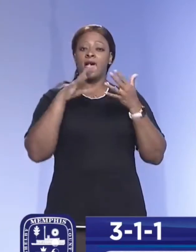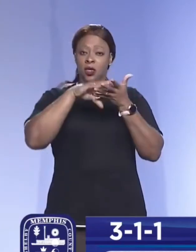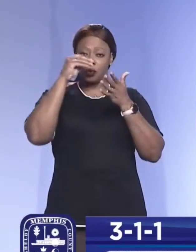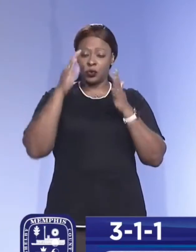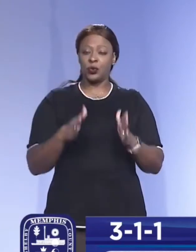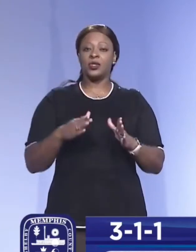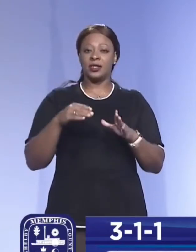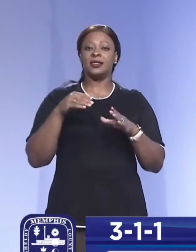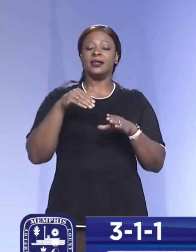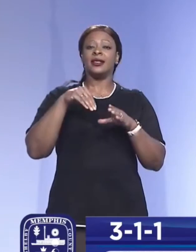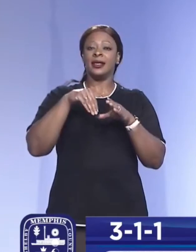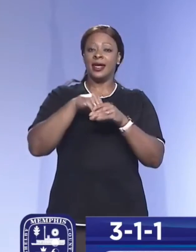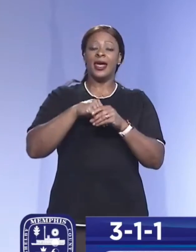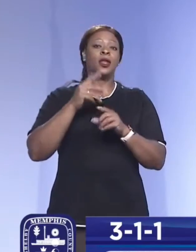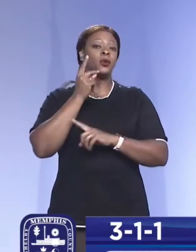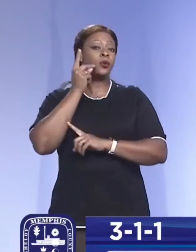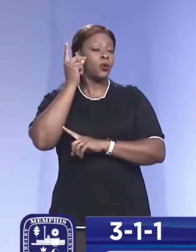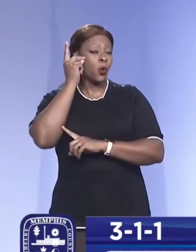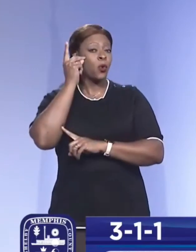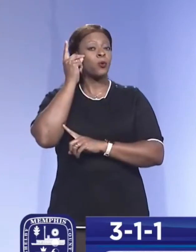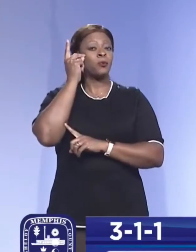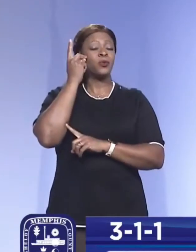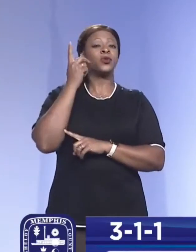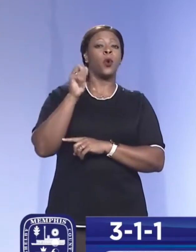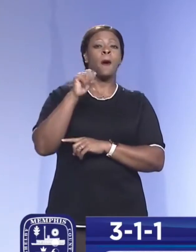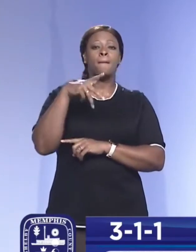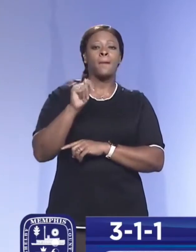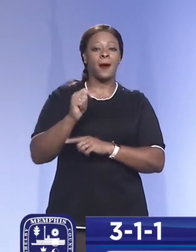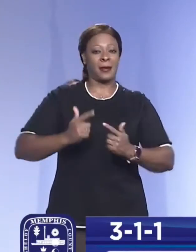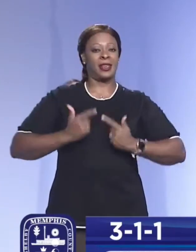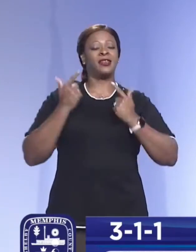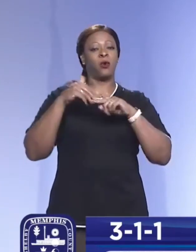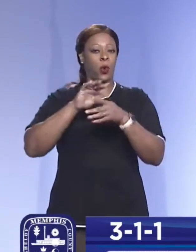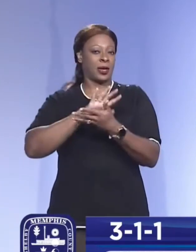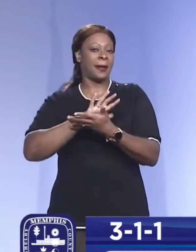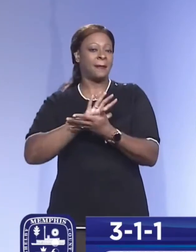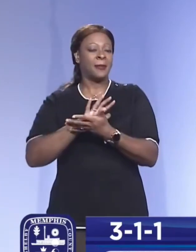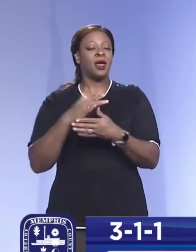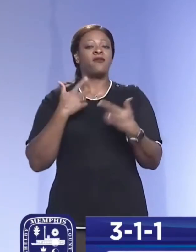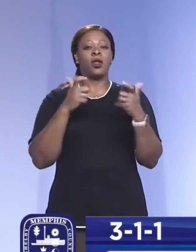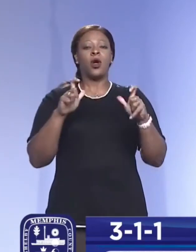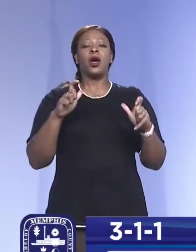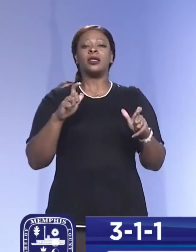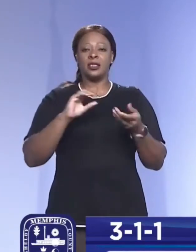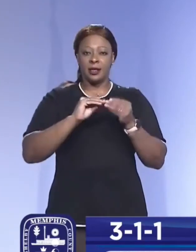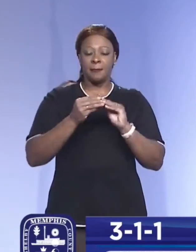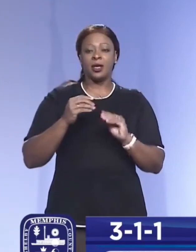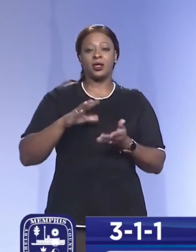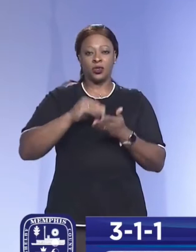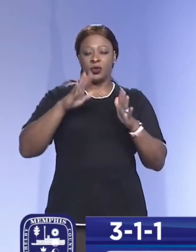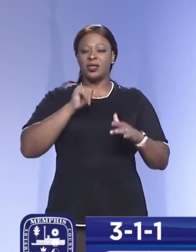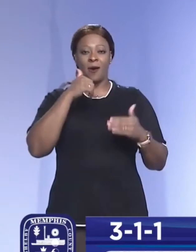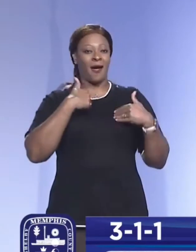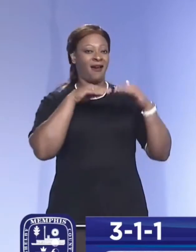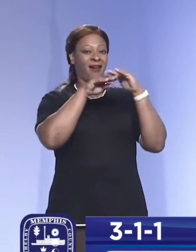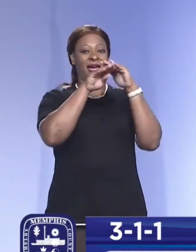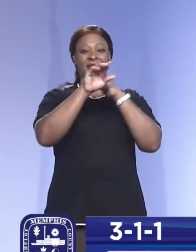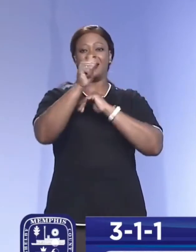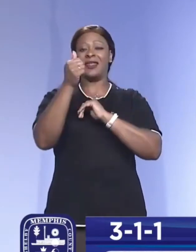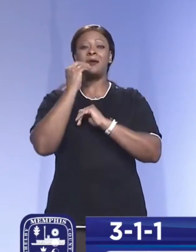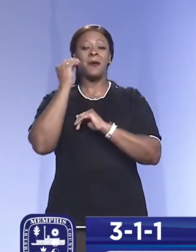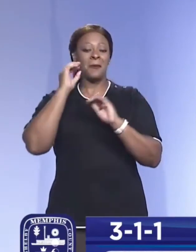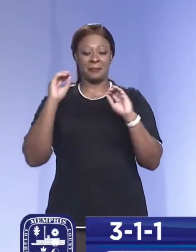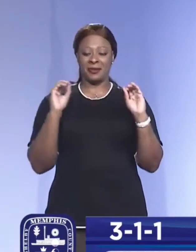in housing throughout the entirety of this, given that we have a large number of students that don't have access to other